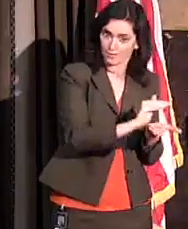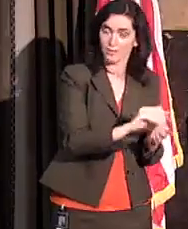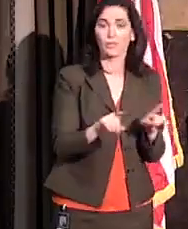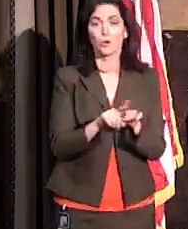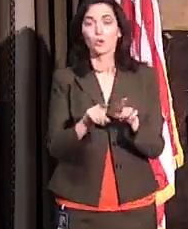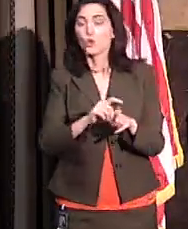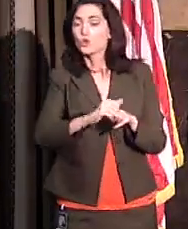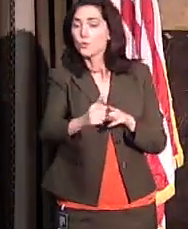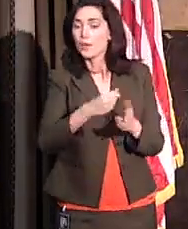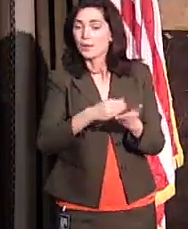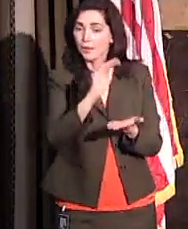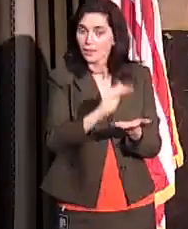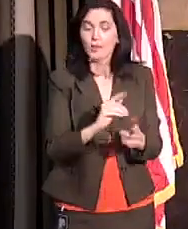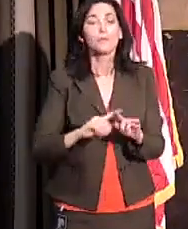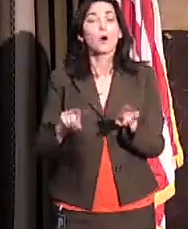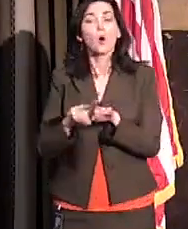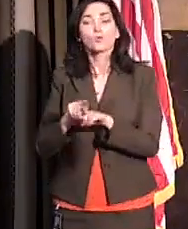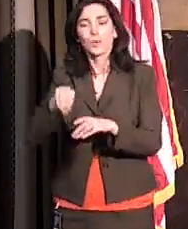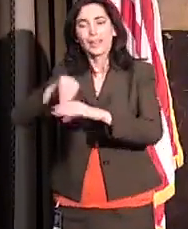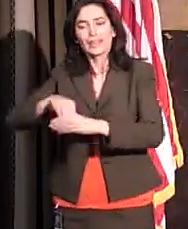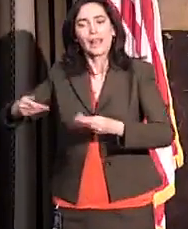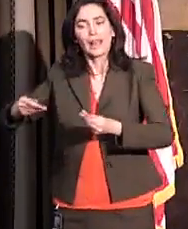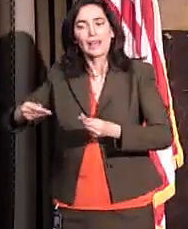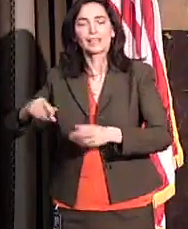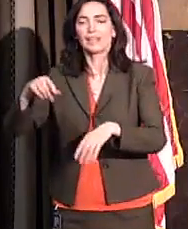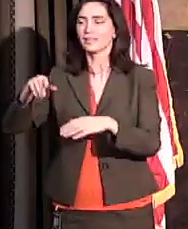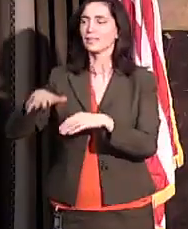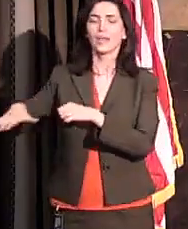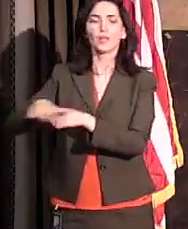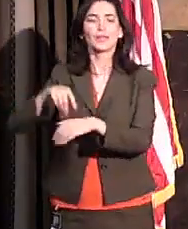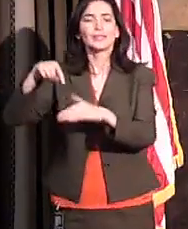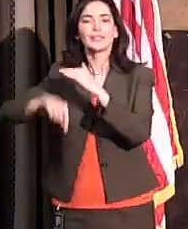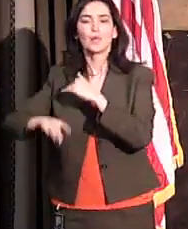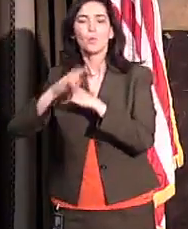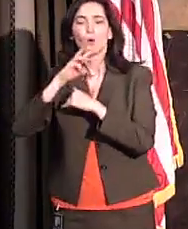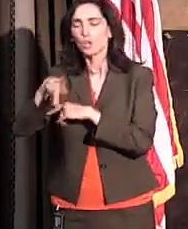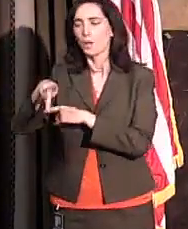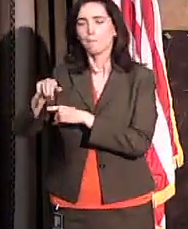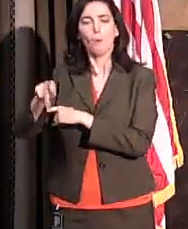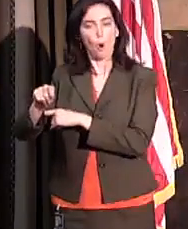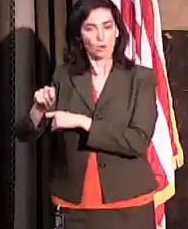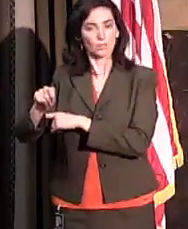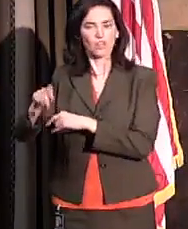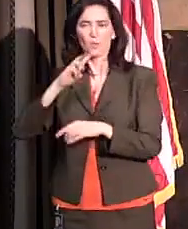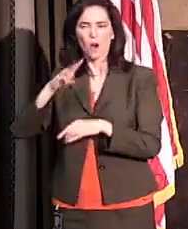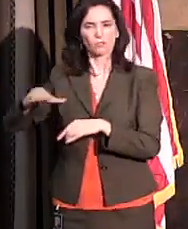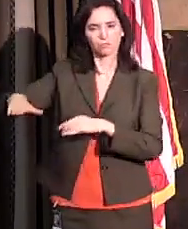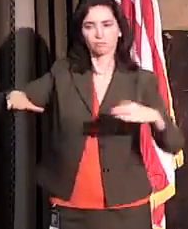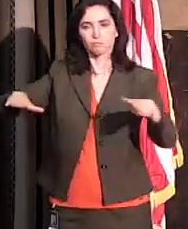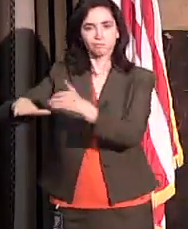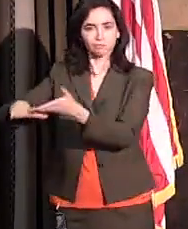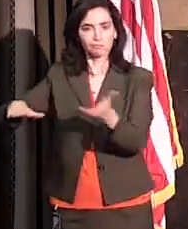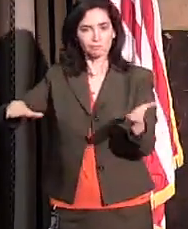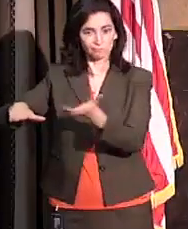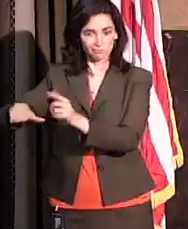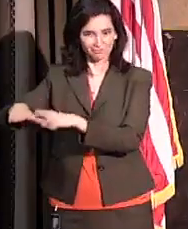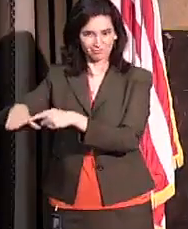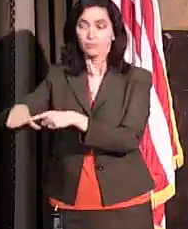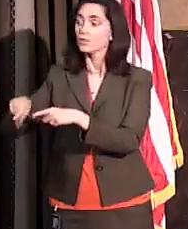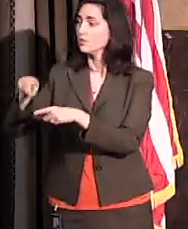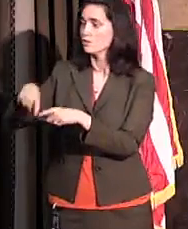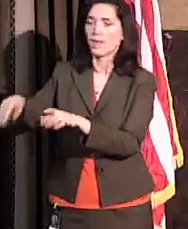inland and deep water ports. And because of the contributions that our ports make to our economy, and in fact, there is